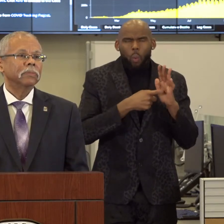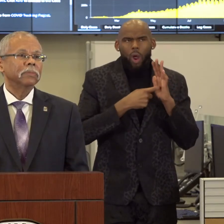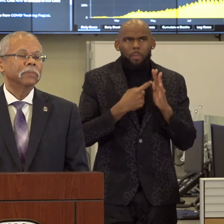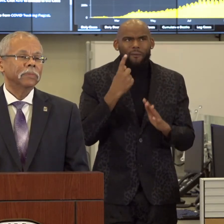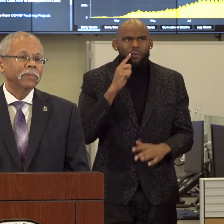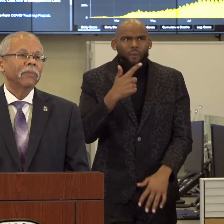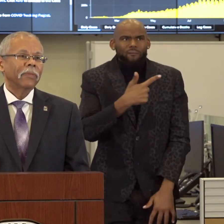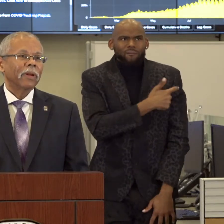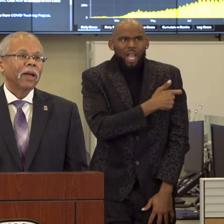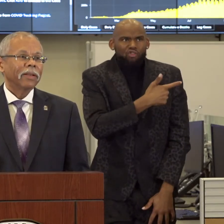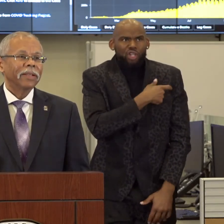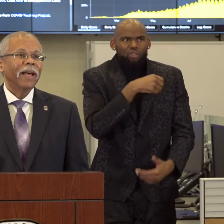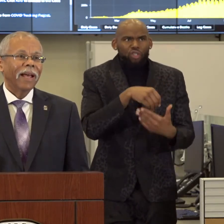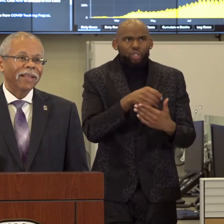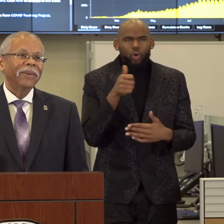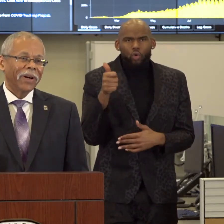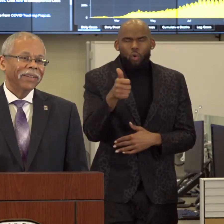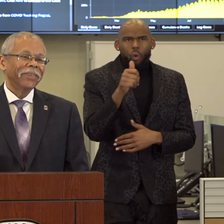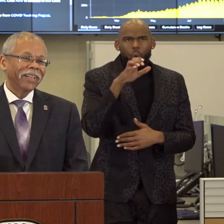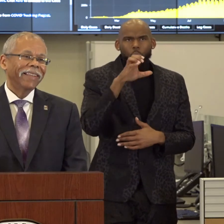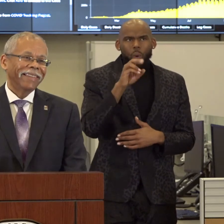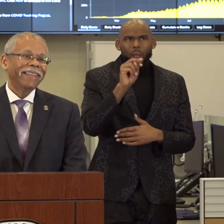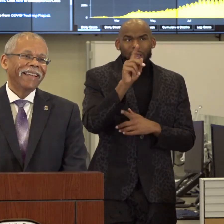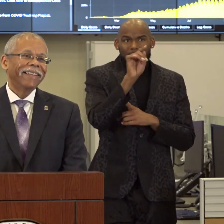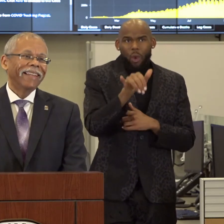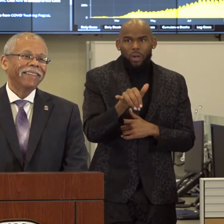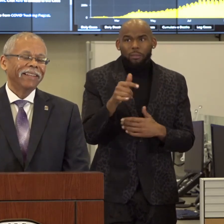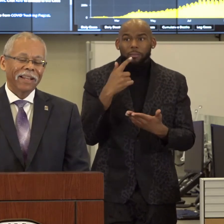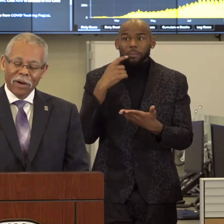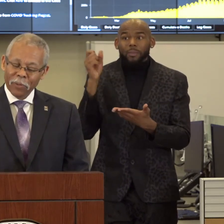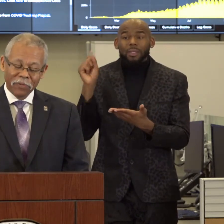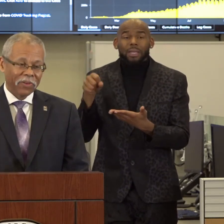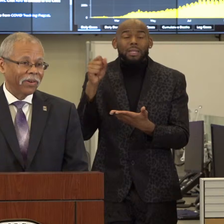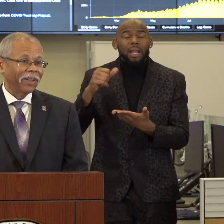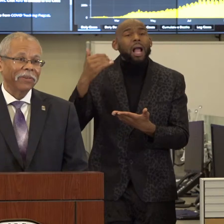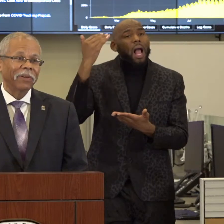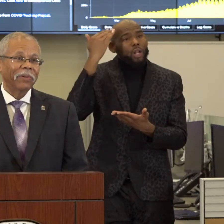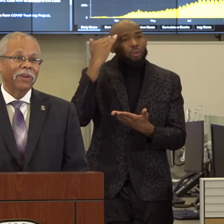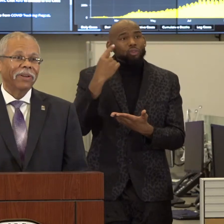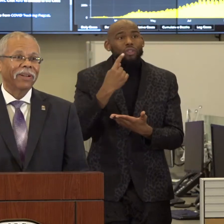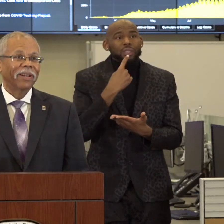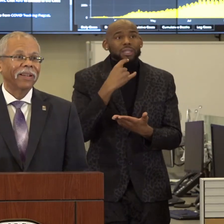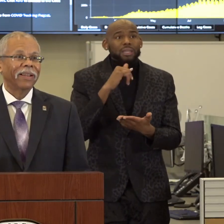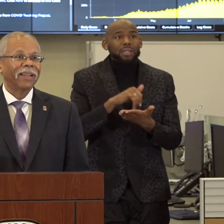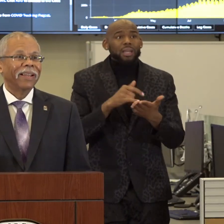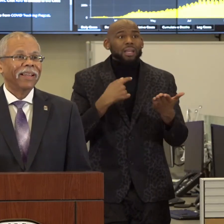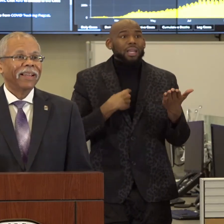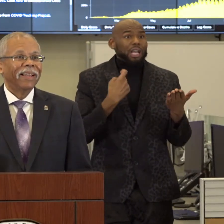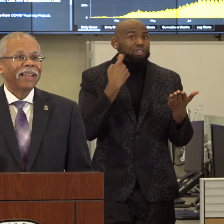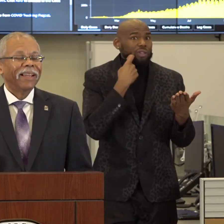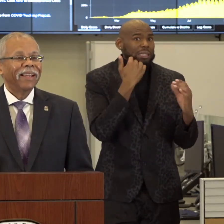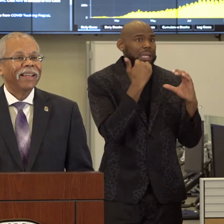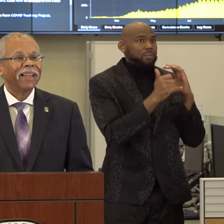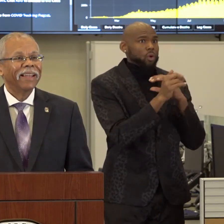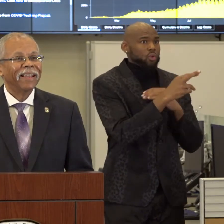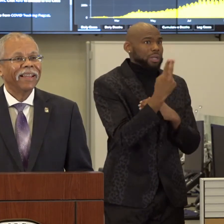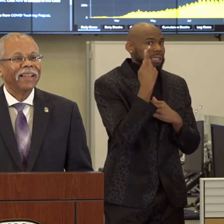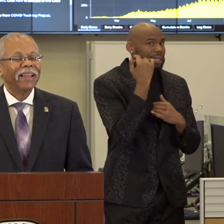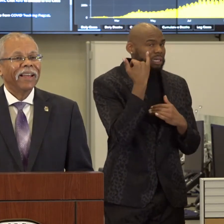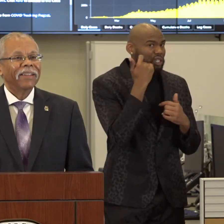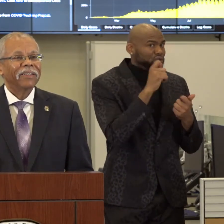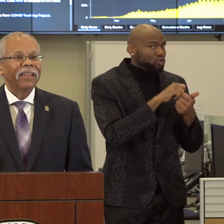own county. Yeah, I know she has said that, yes. And I work very closely with her. Email to see if they've changed that, but has